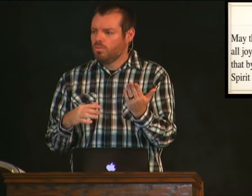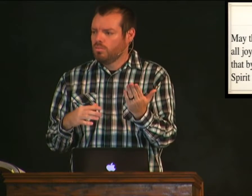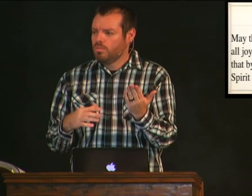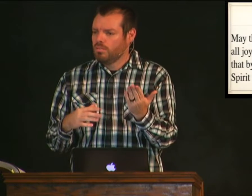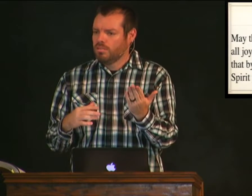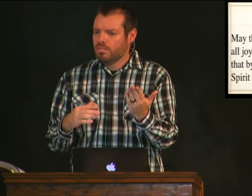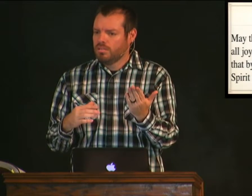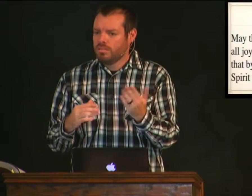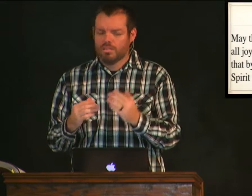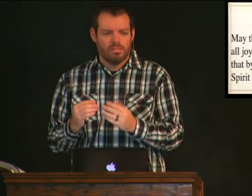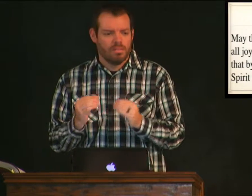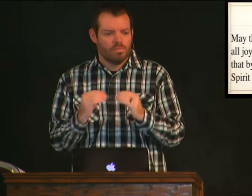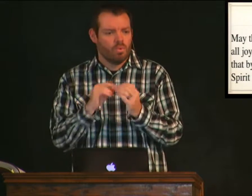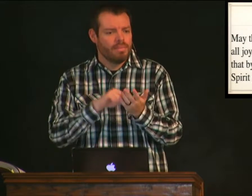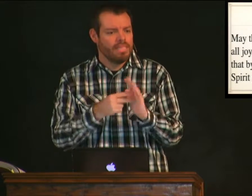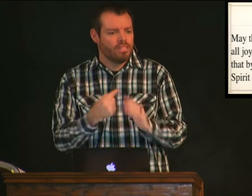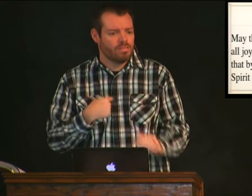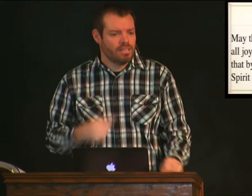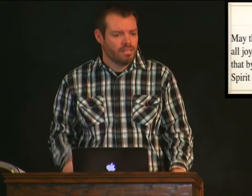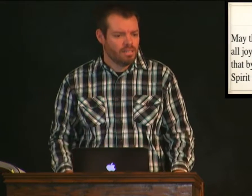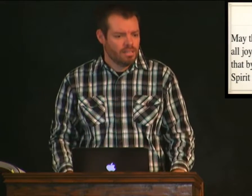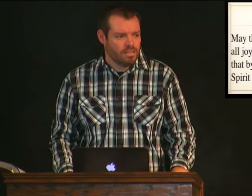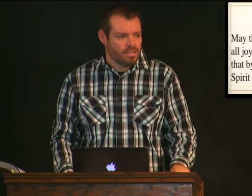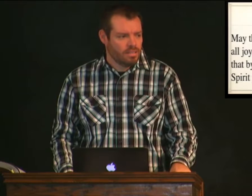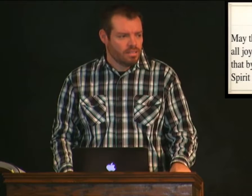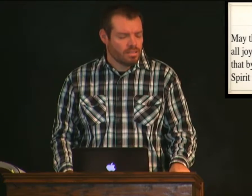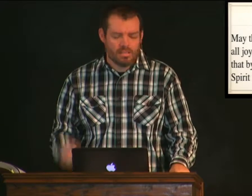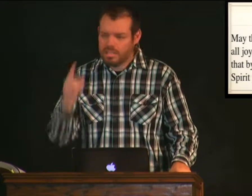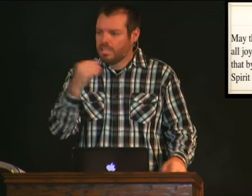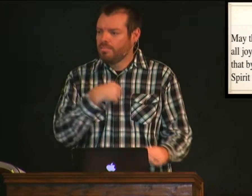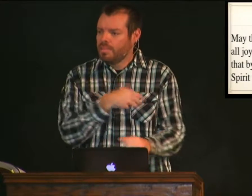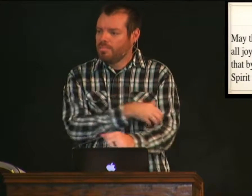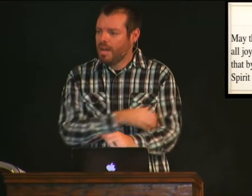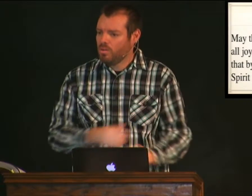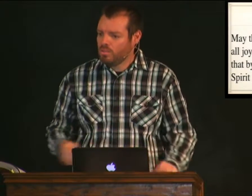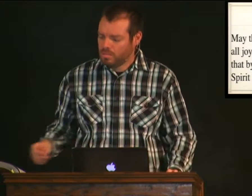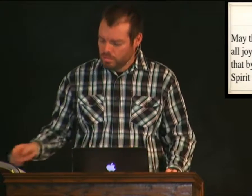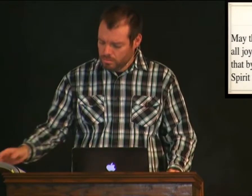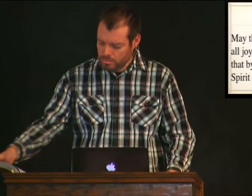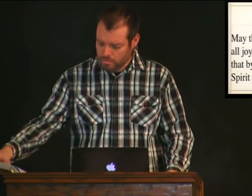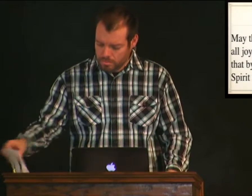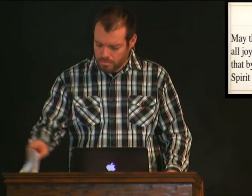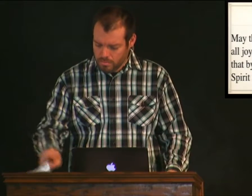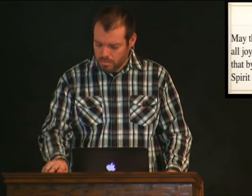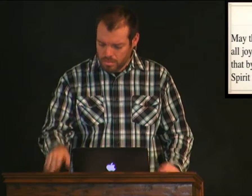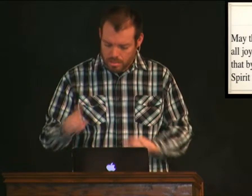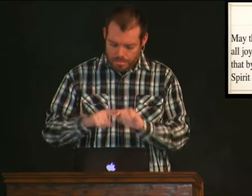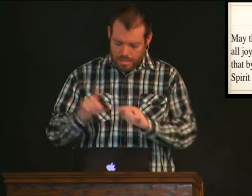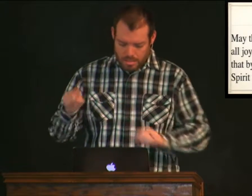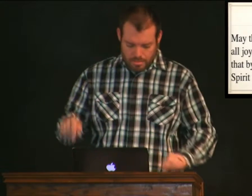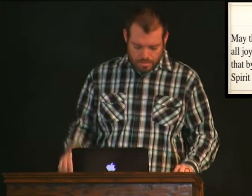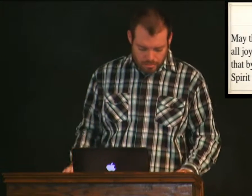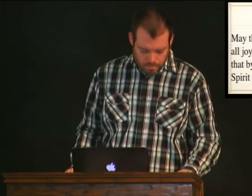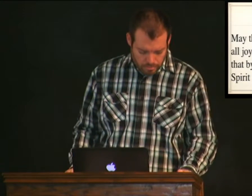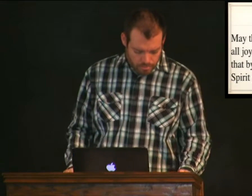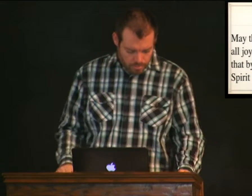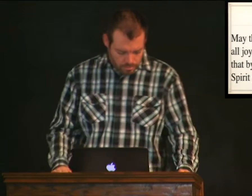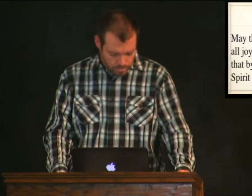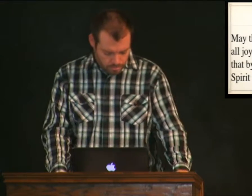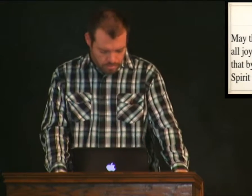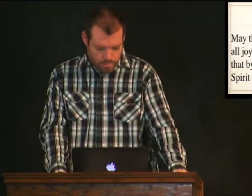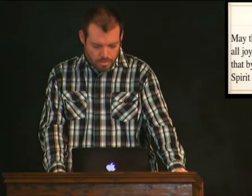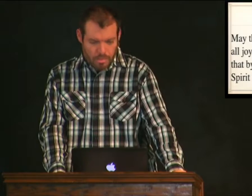oh, more meaning to me. Because he's giving me the power. Depend on him.